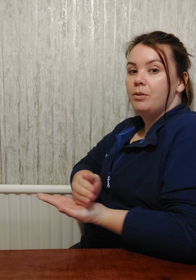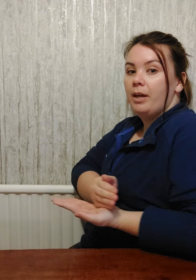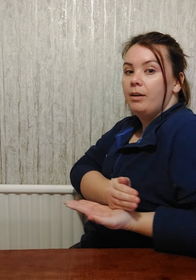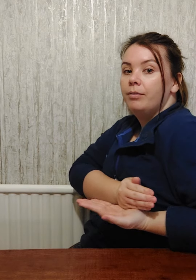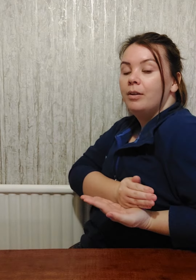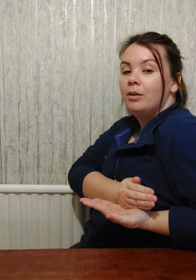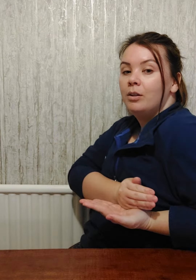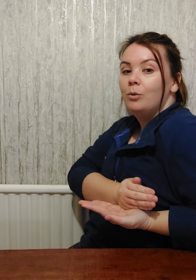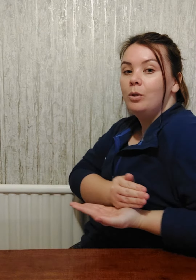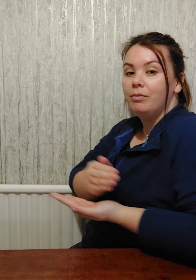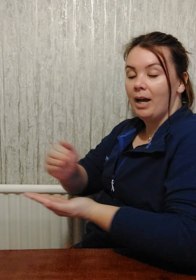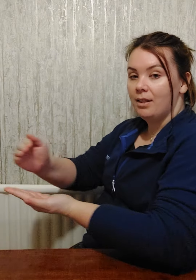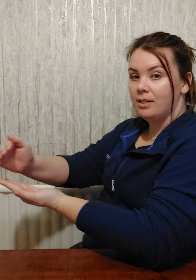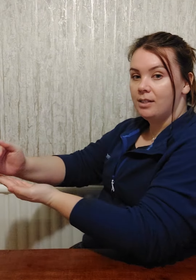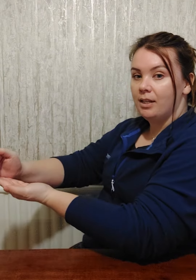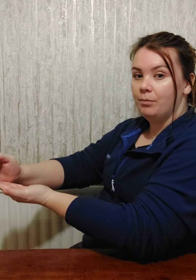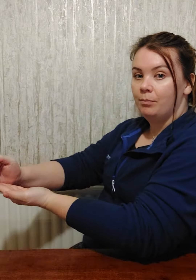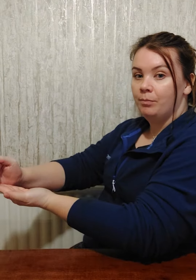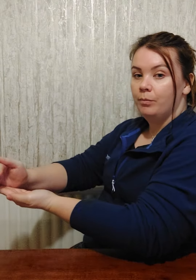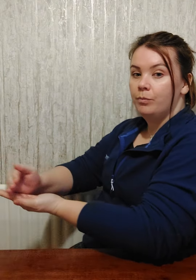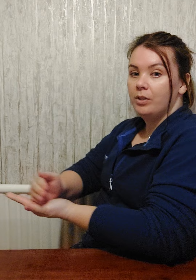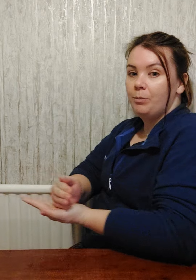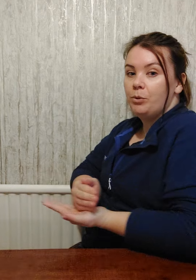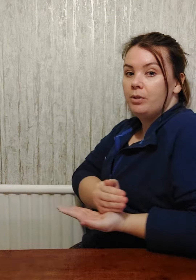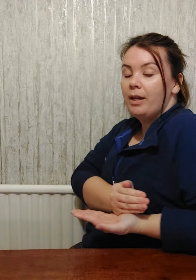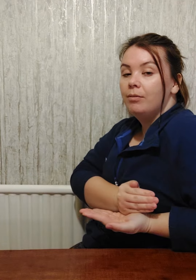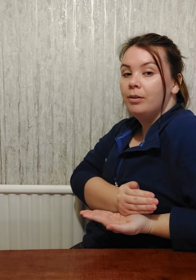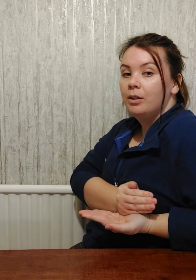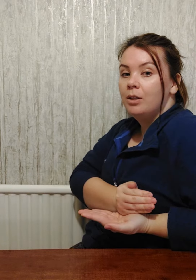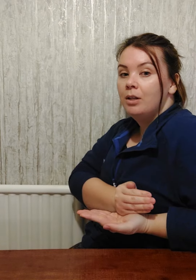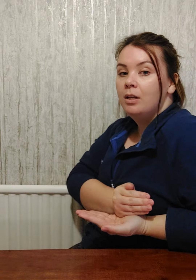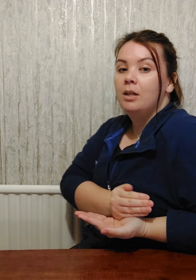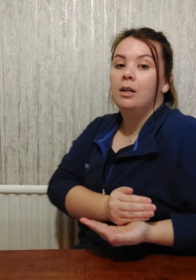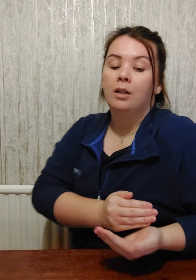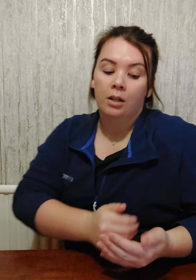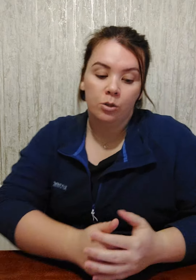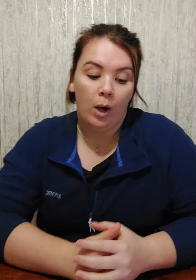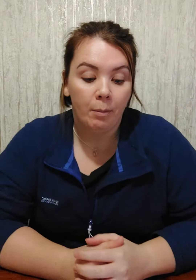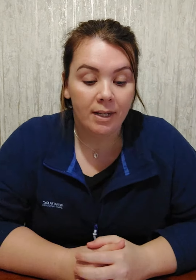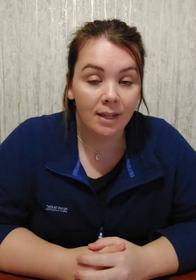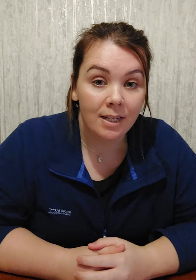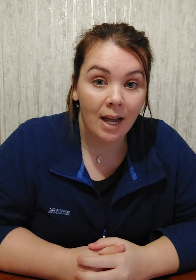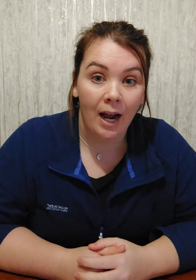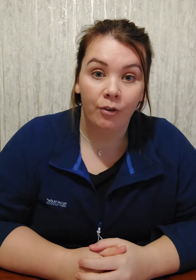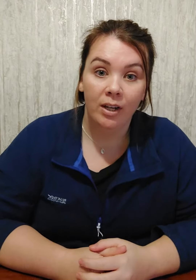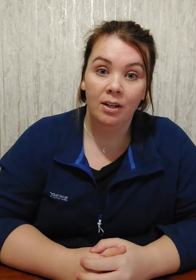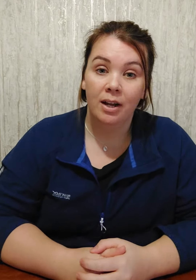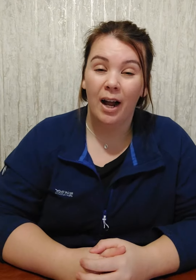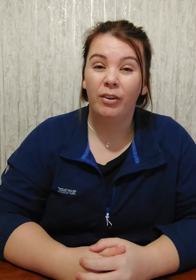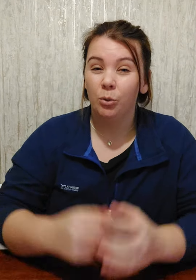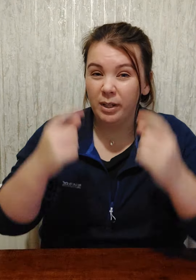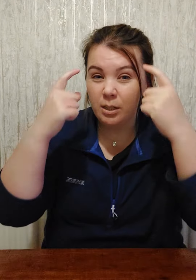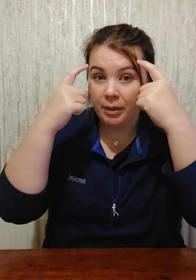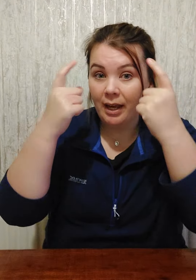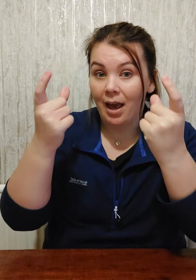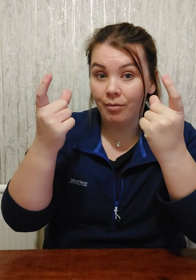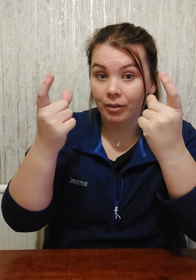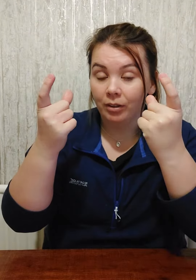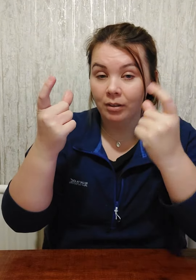safe, you've gathered it in to keep you safe. So I might say to Harry, Harry, you need to be careful.